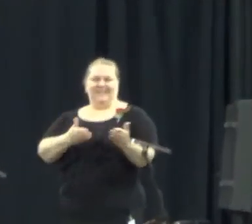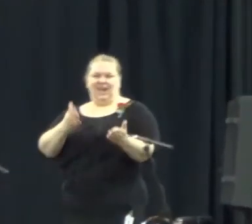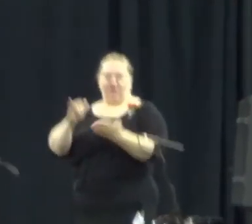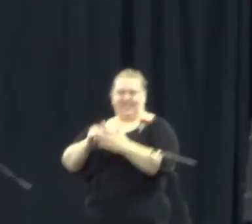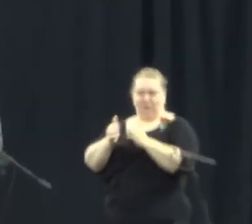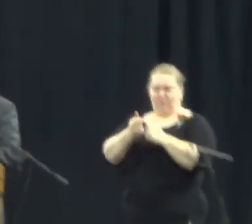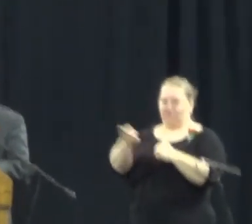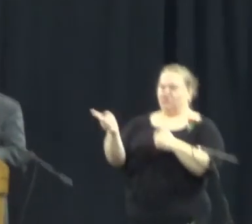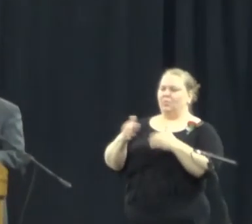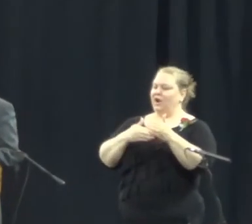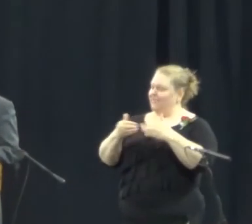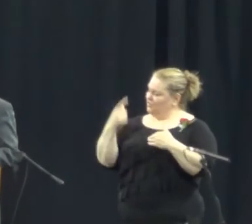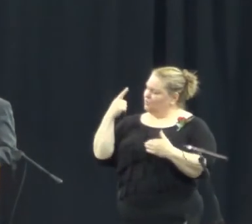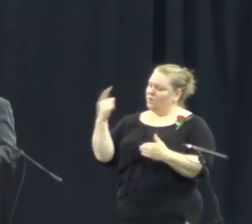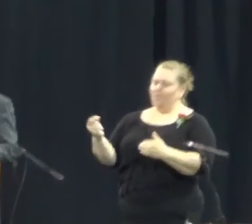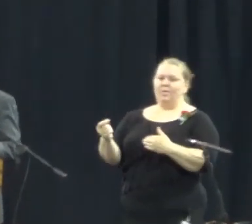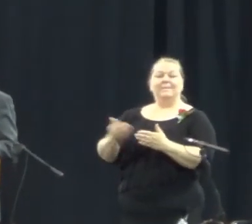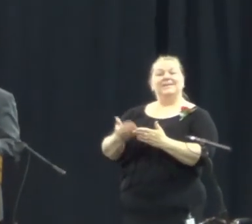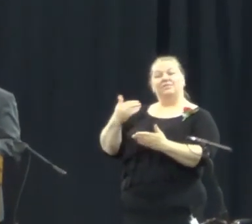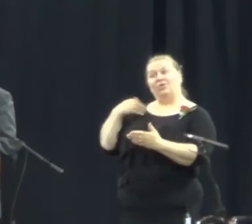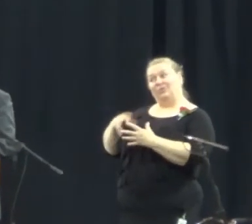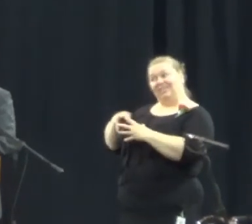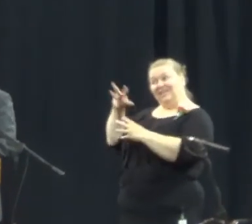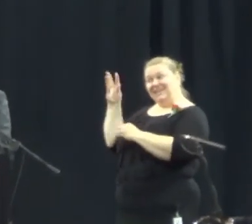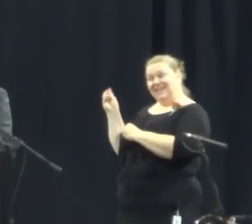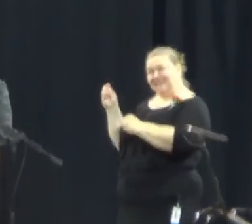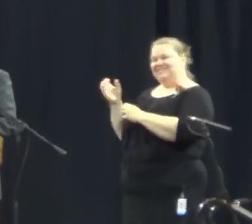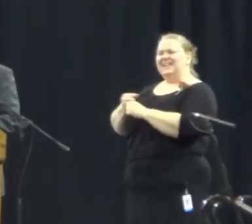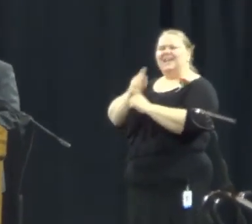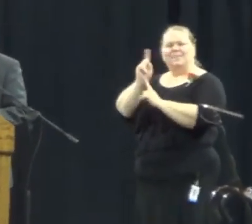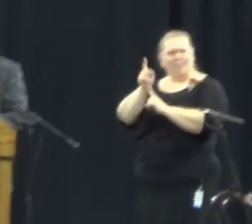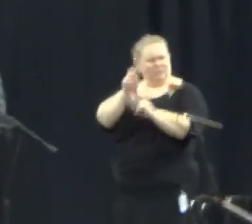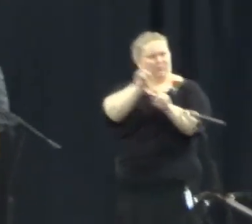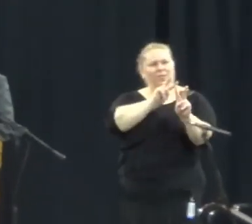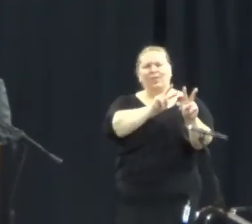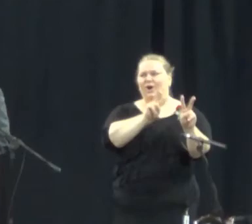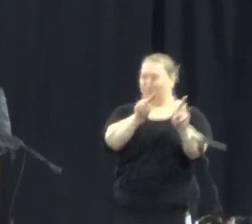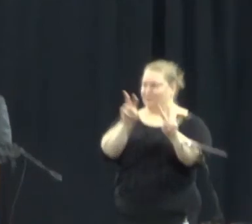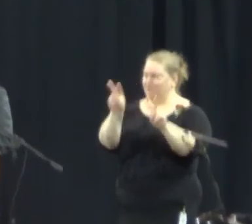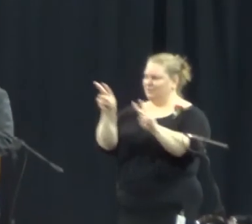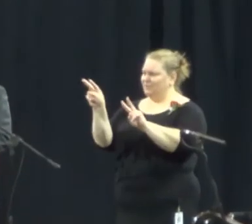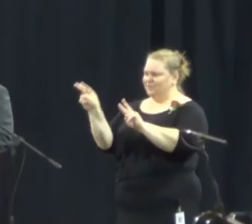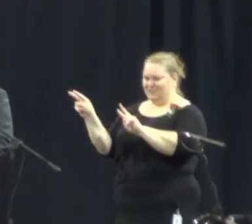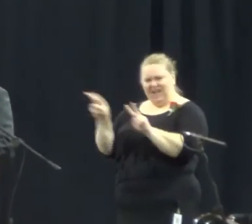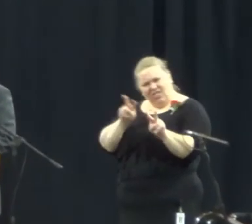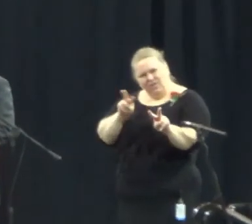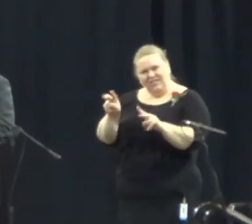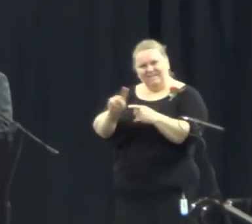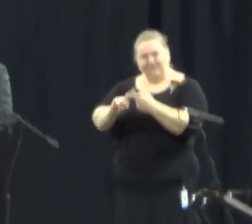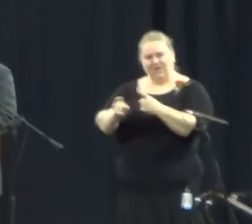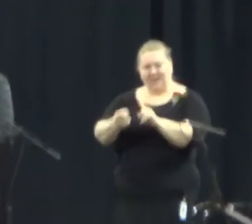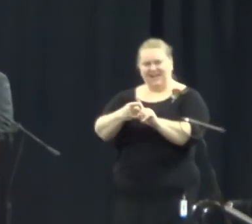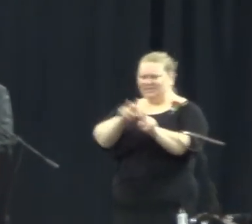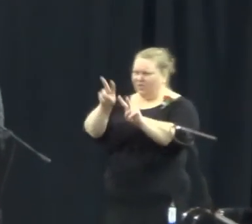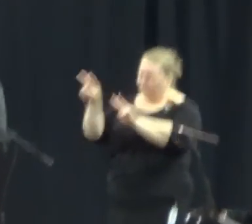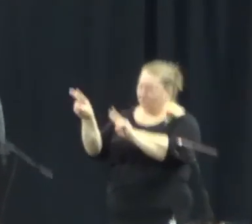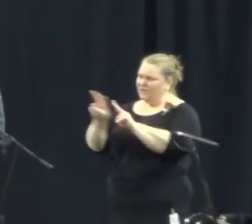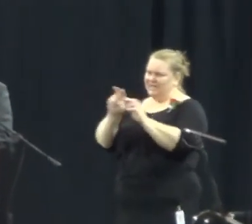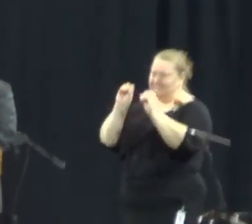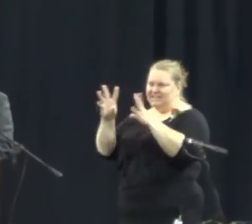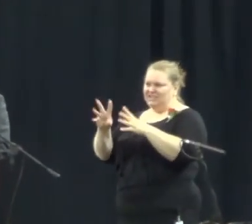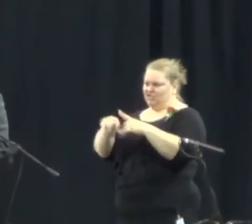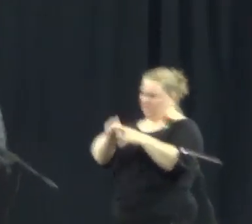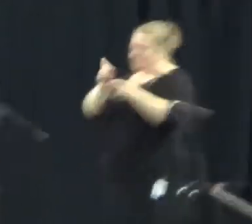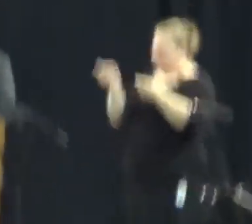with you wherever you go. Before you leave, though, take a moment to look around you. Look at the friends you have made, the teachers, administrators, and